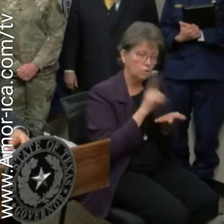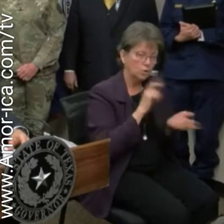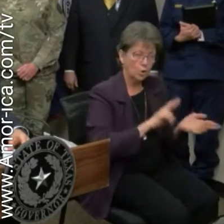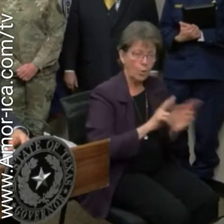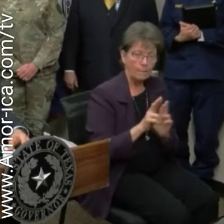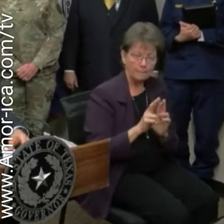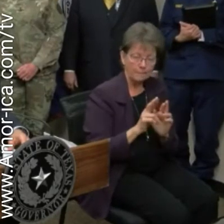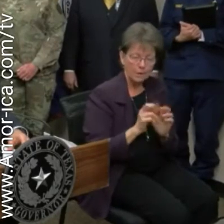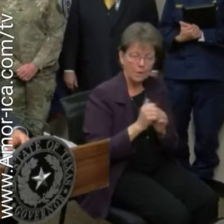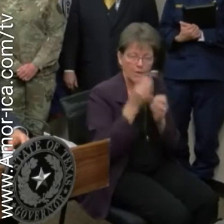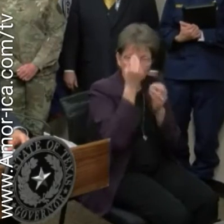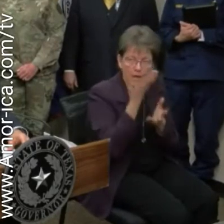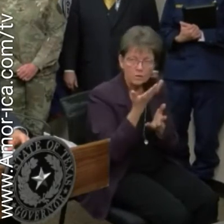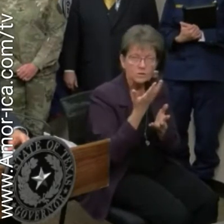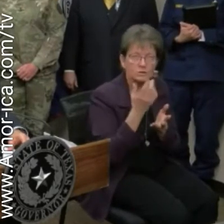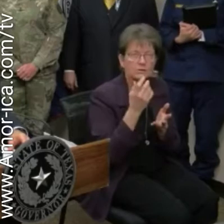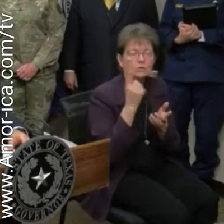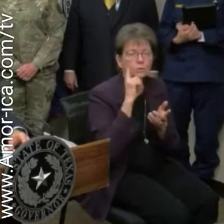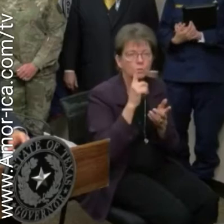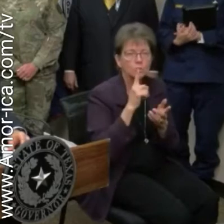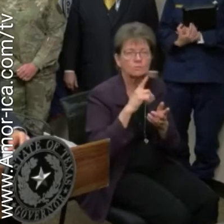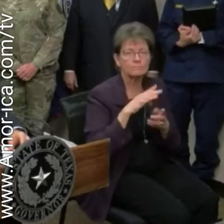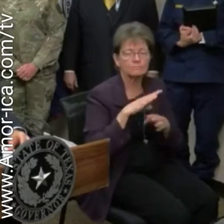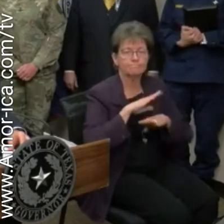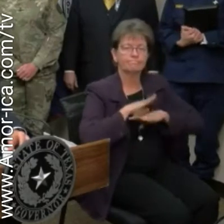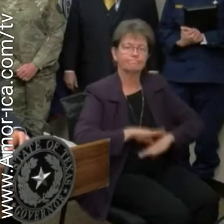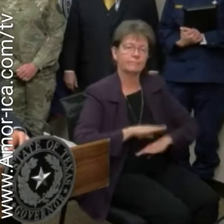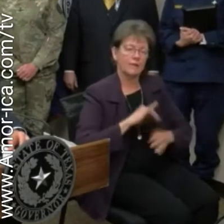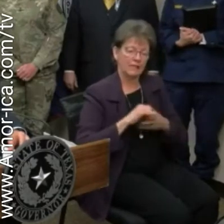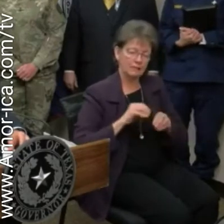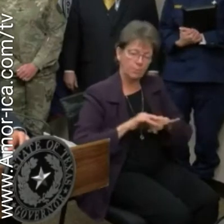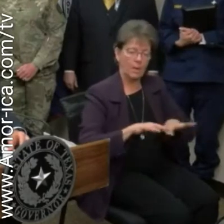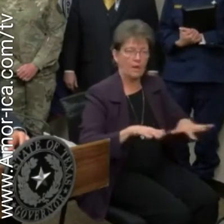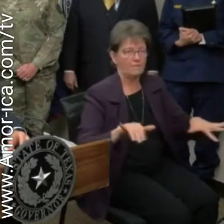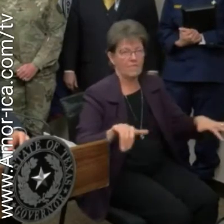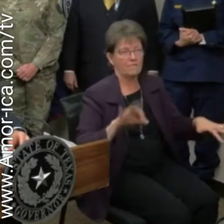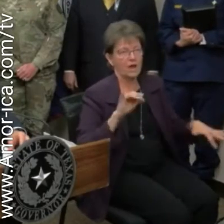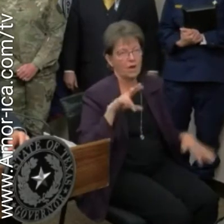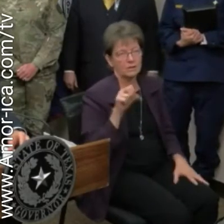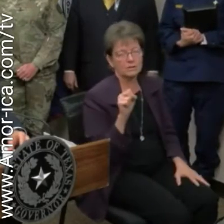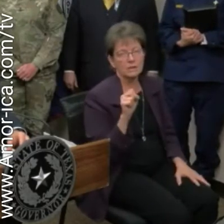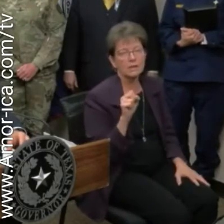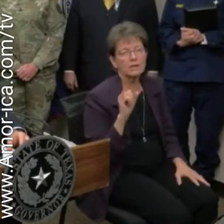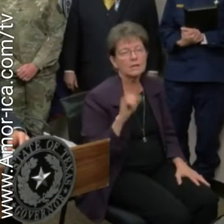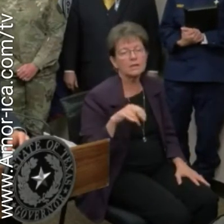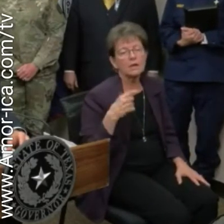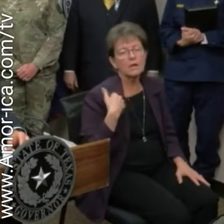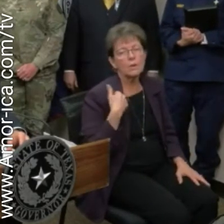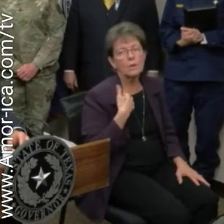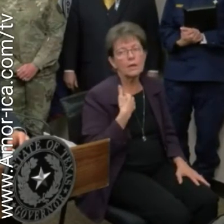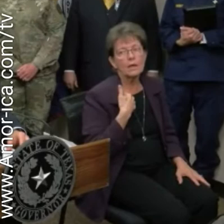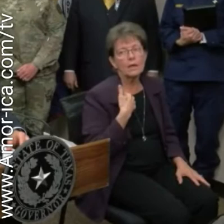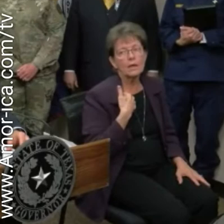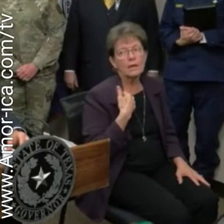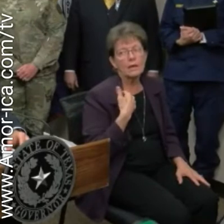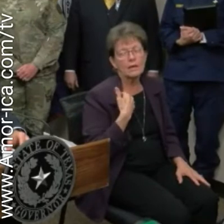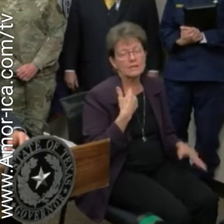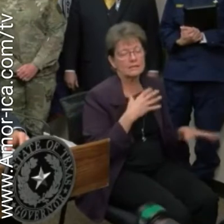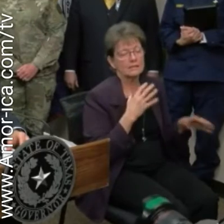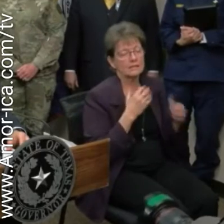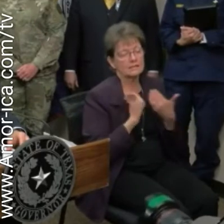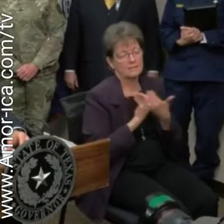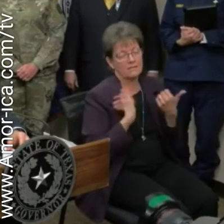with the information necessary to mitigate the spread of this virus. DSHS leads separately